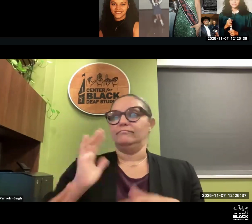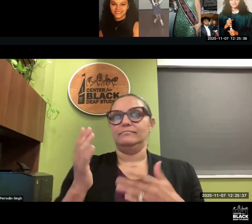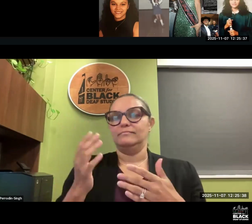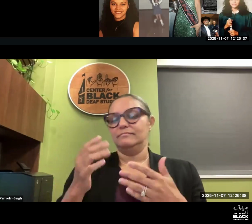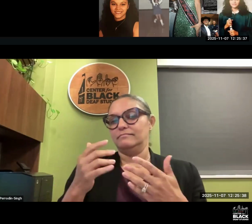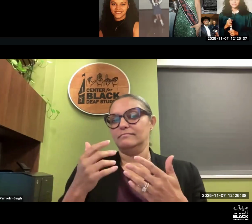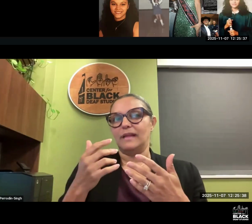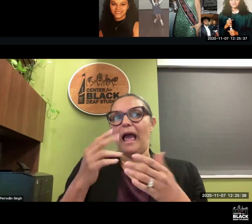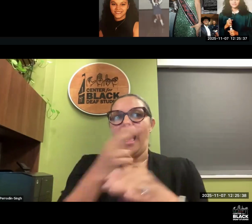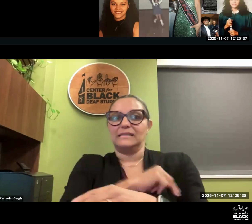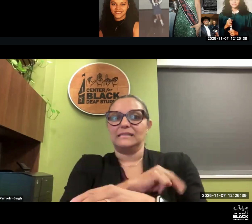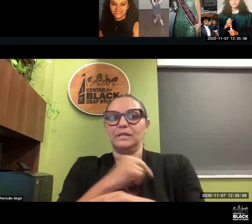1976.